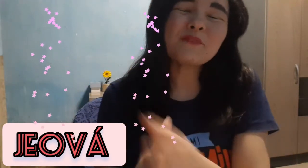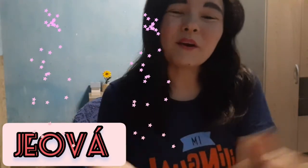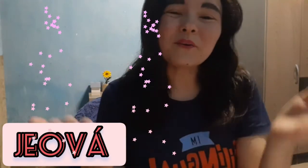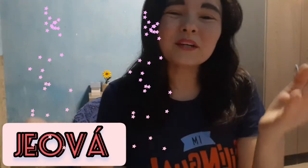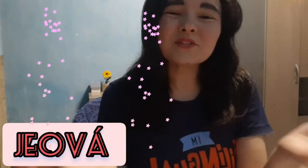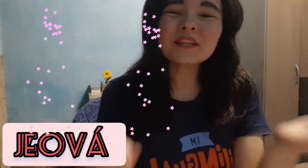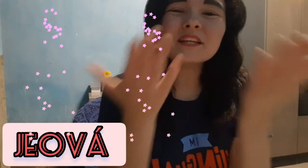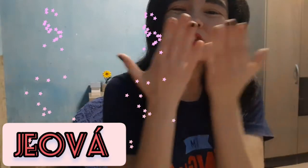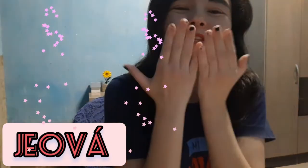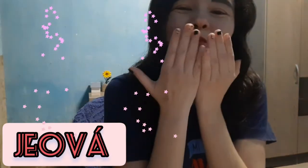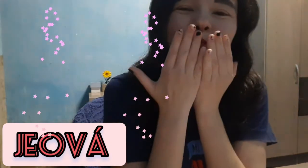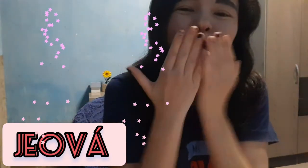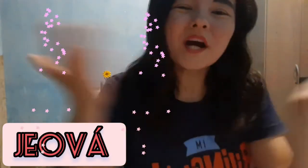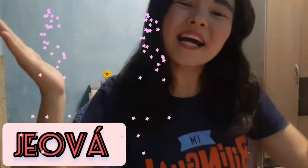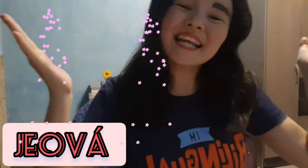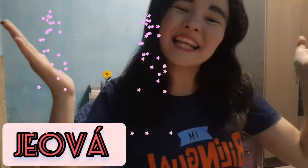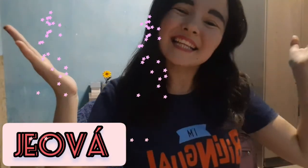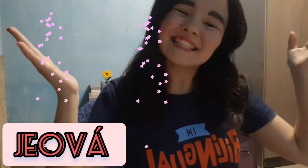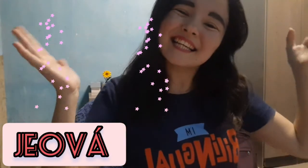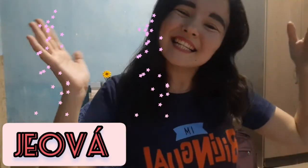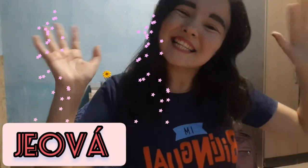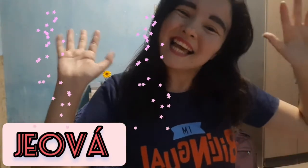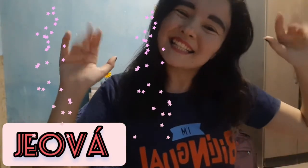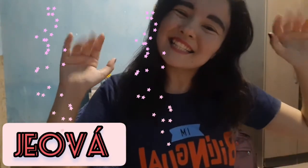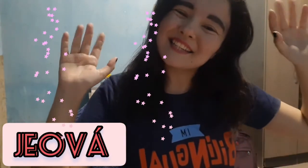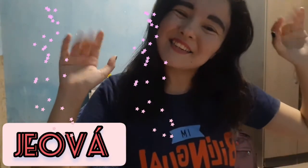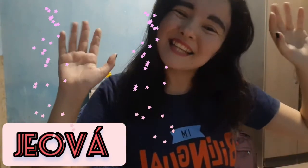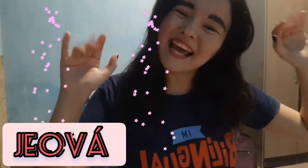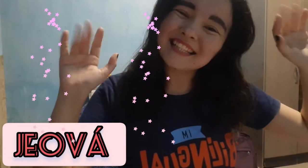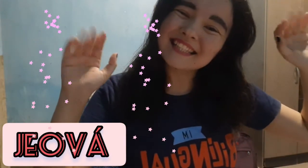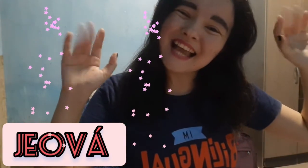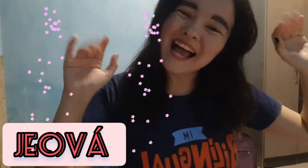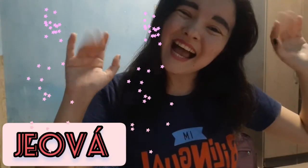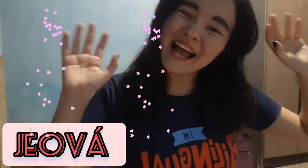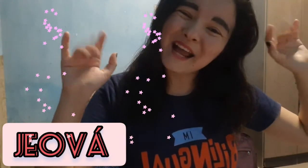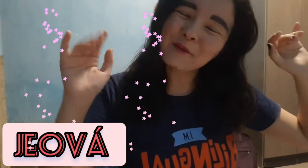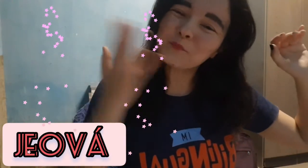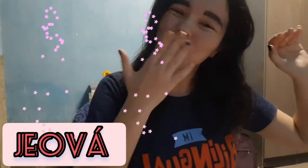Selfie. Congratulations. Kisses and see you next time.